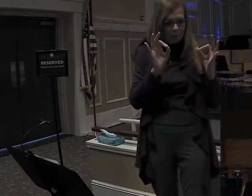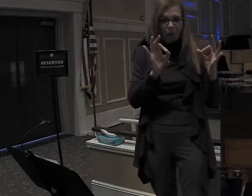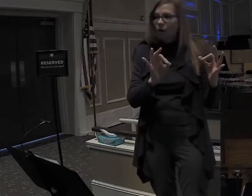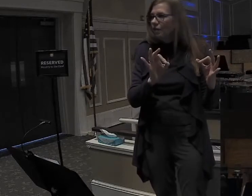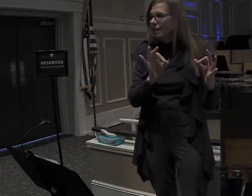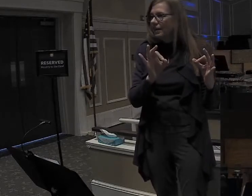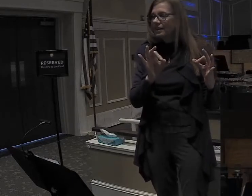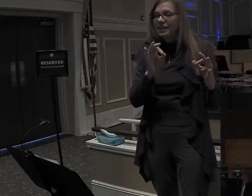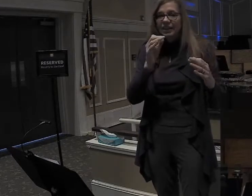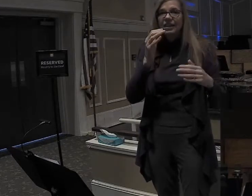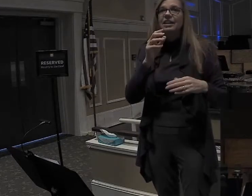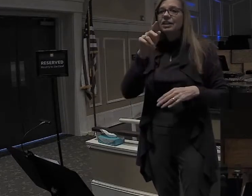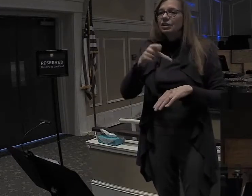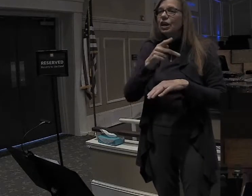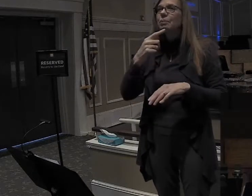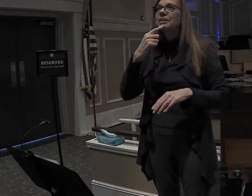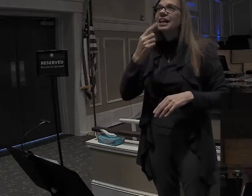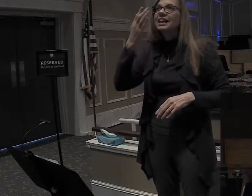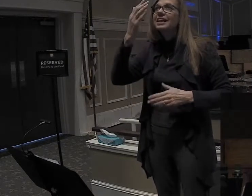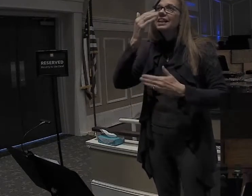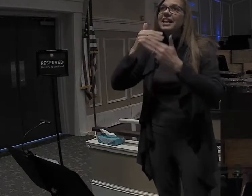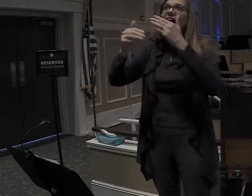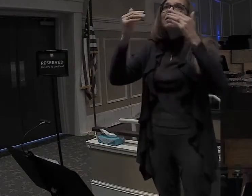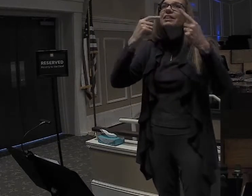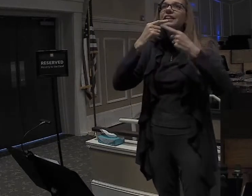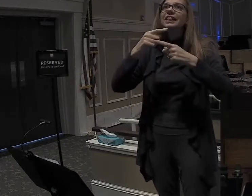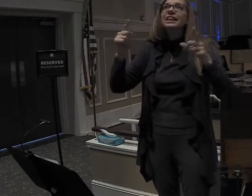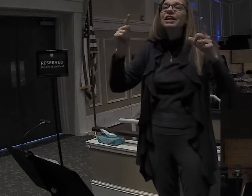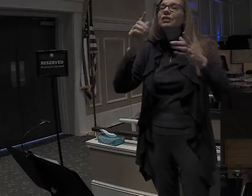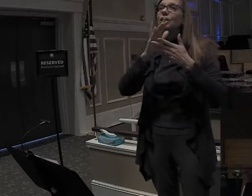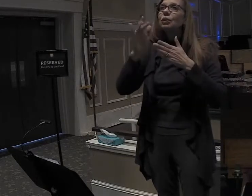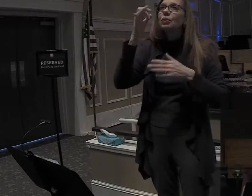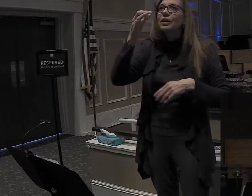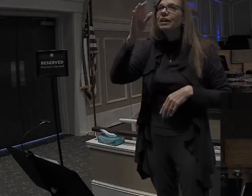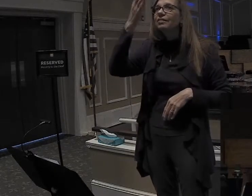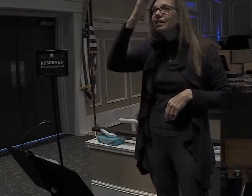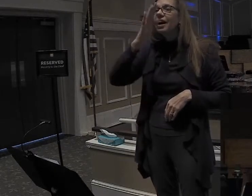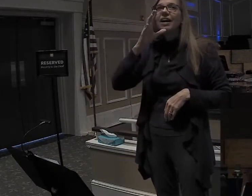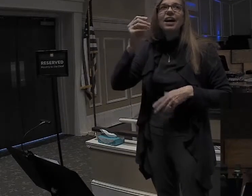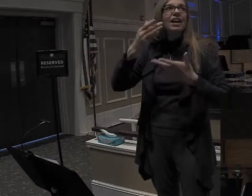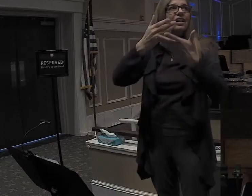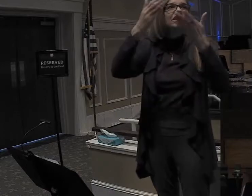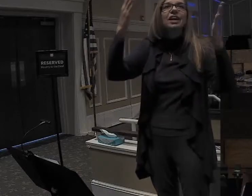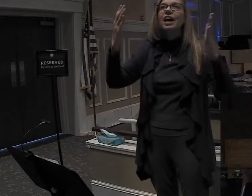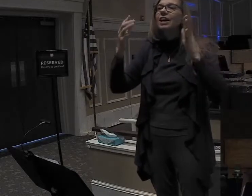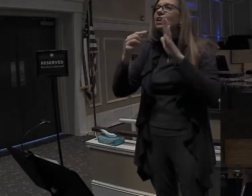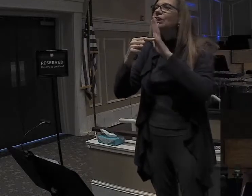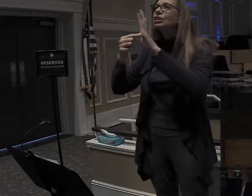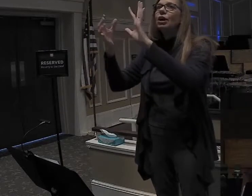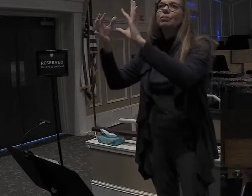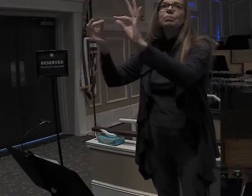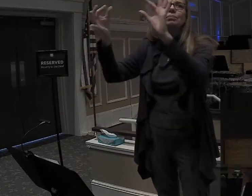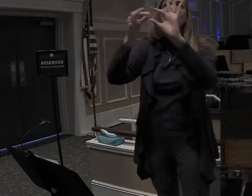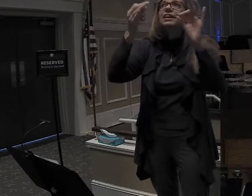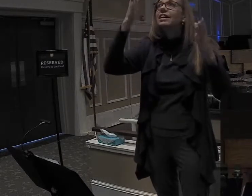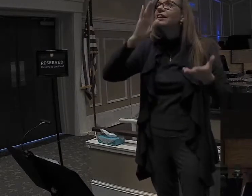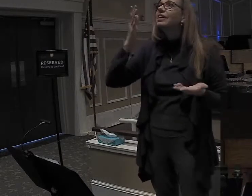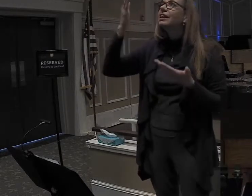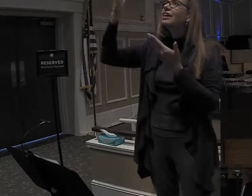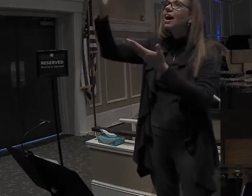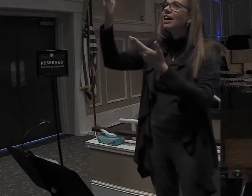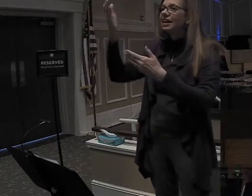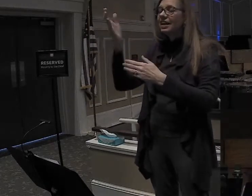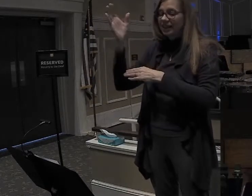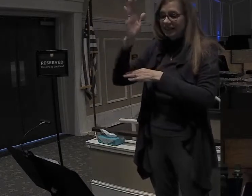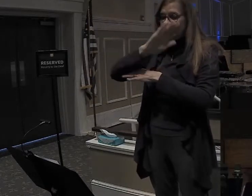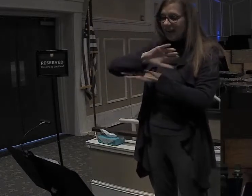tells us, the heavens are declaring the glory of God, and their expanse is declaring the works of his hands. Day to day pours forth speech, and night to night reveals knowledge.